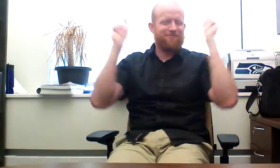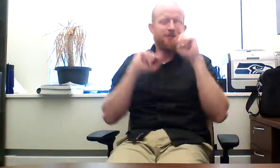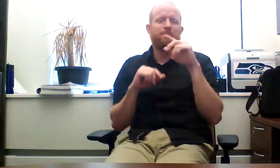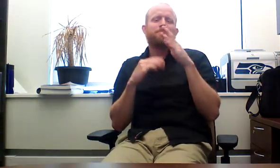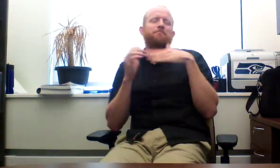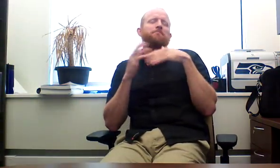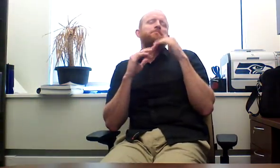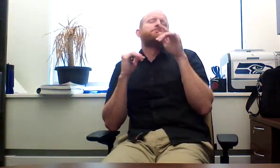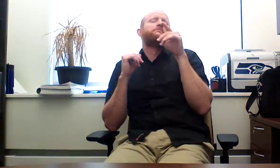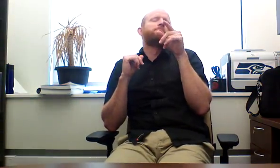Sorry about all the distractions.